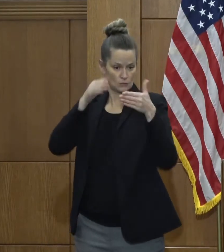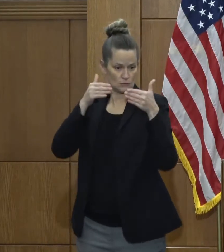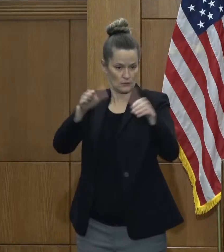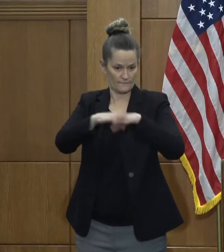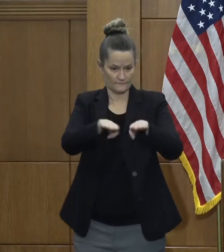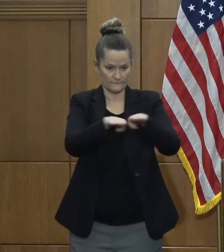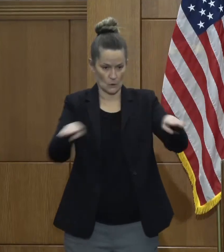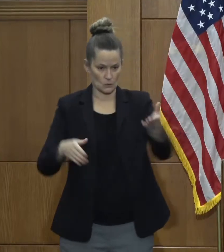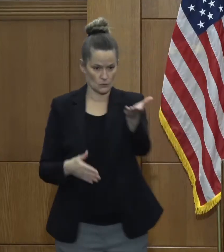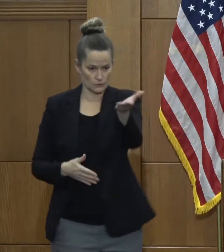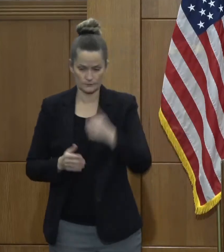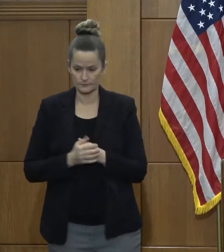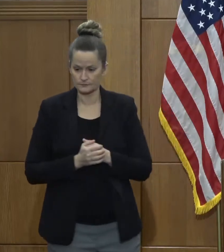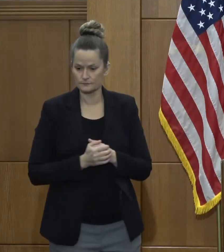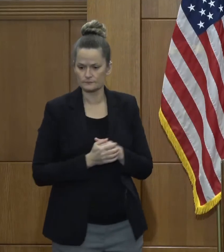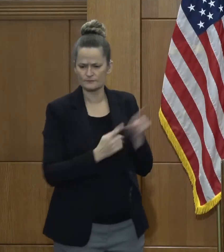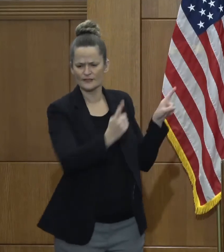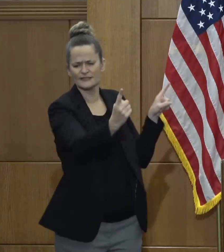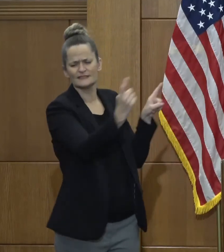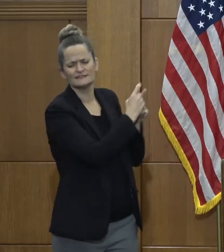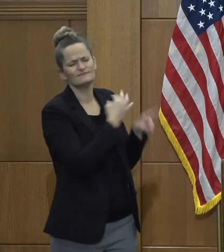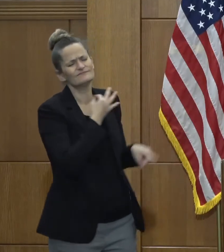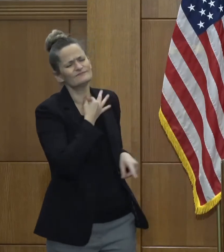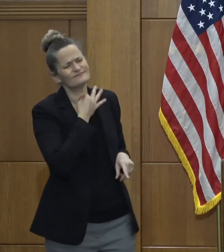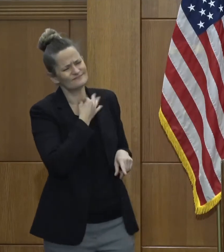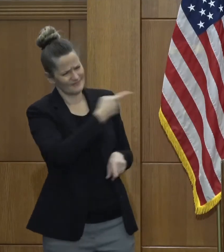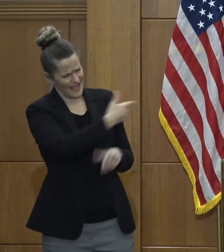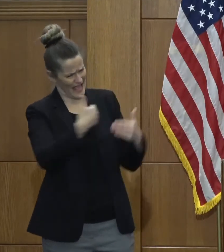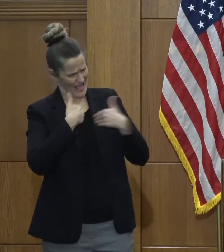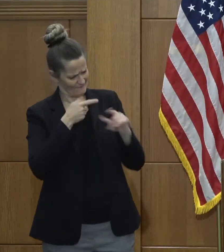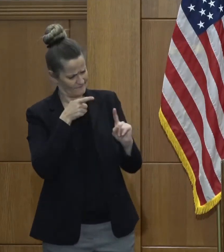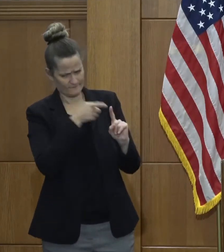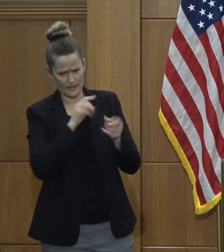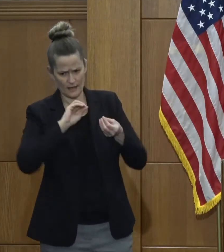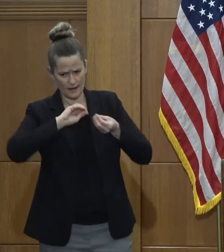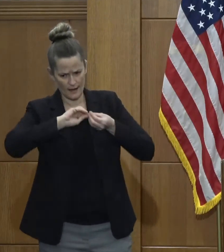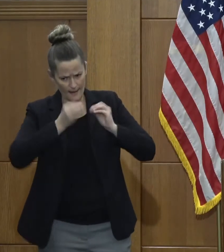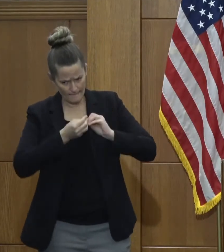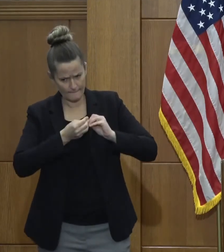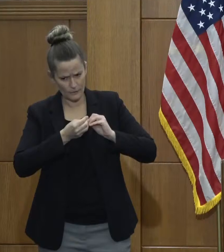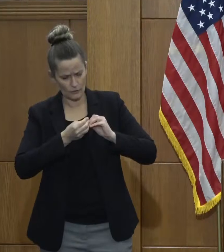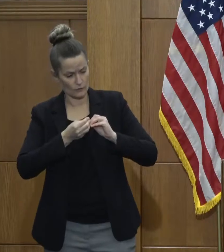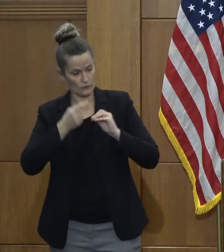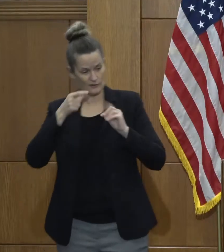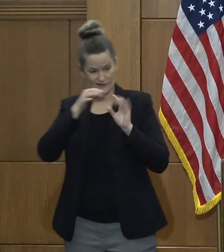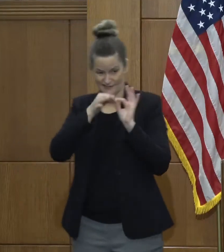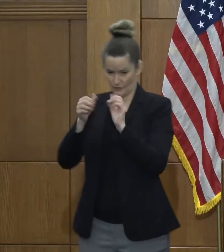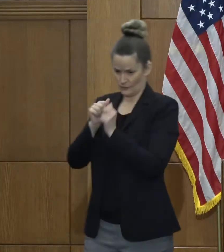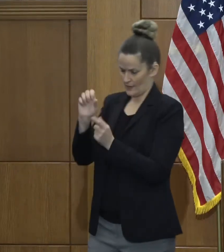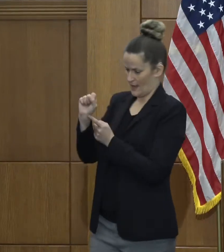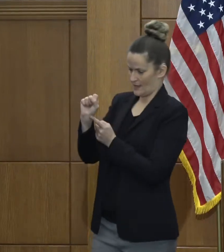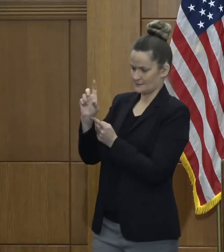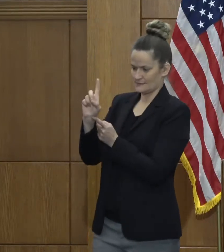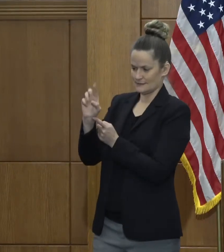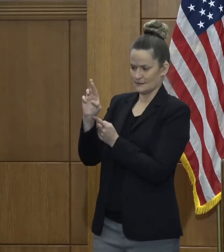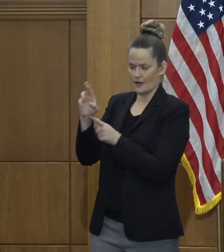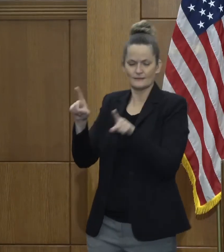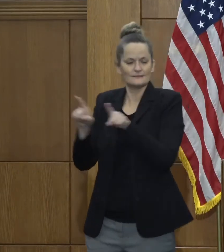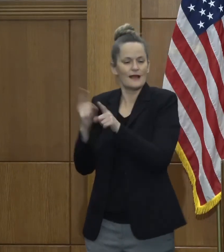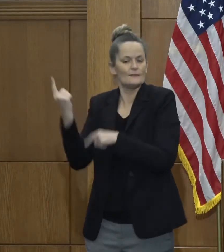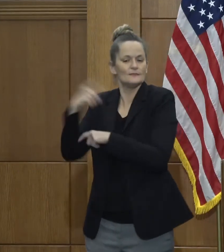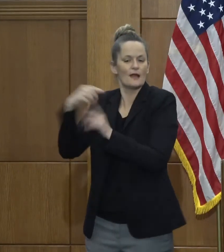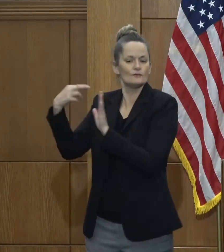A couple of questions. Number one, do you have any data yet on same-day registrations? And second questions, because this year is a quite